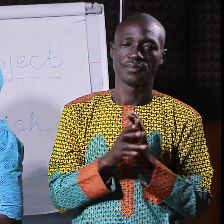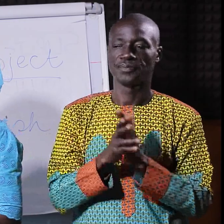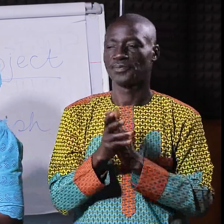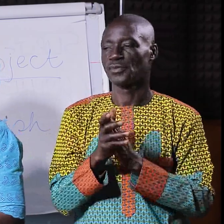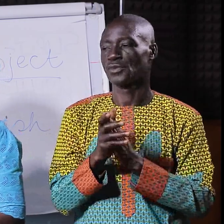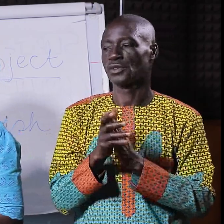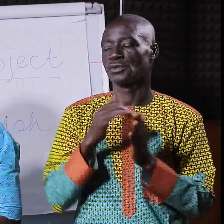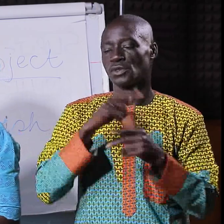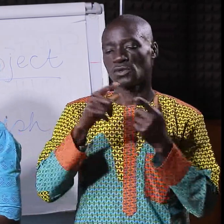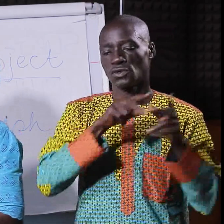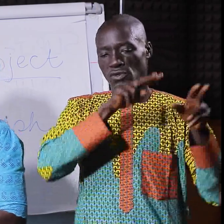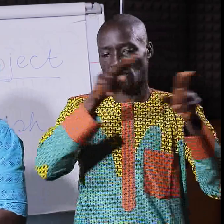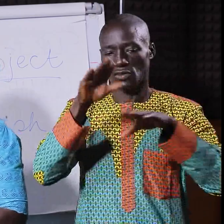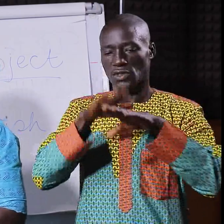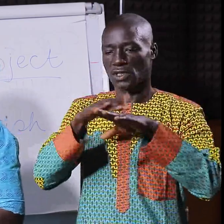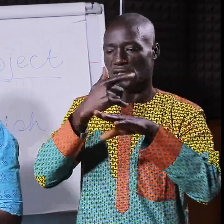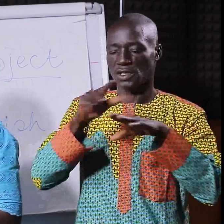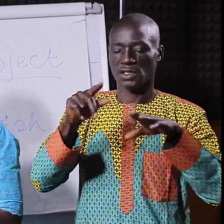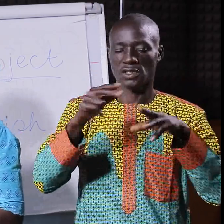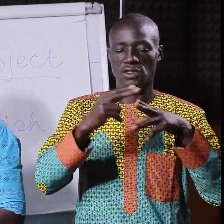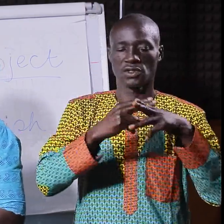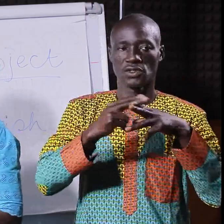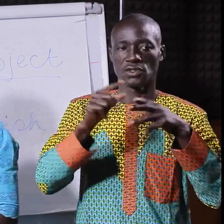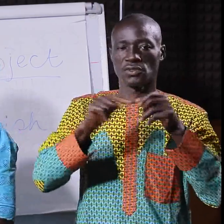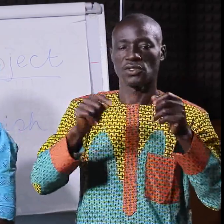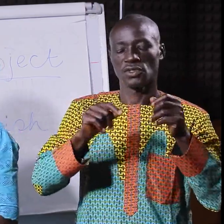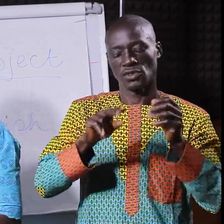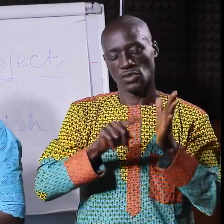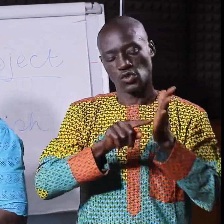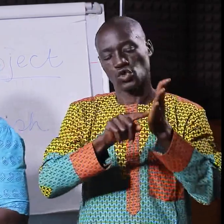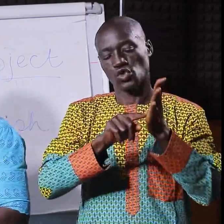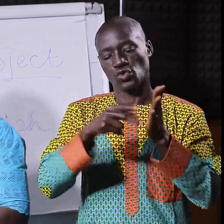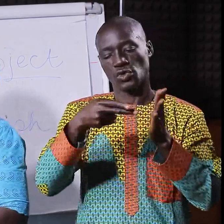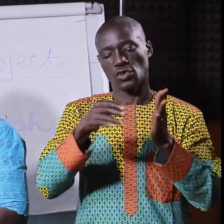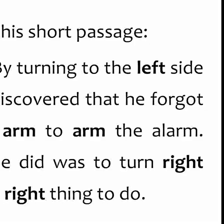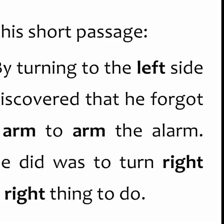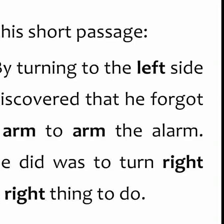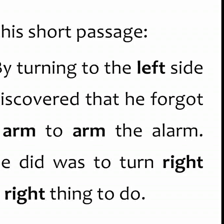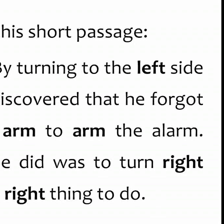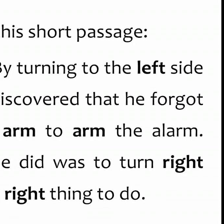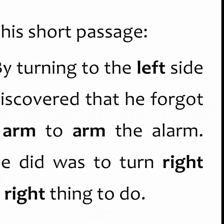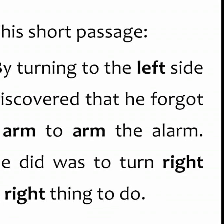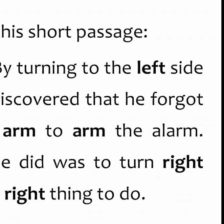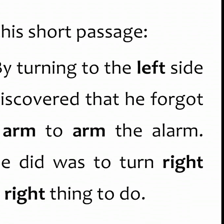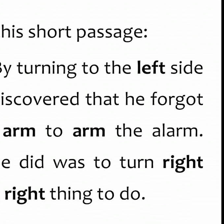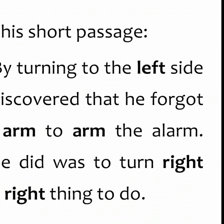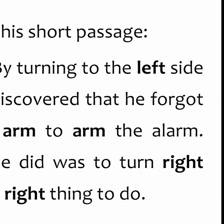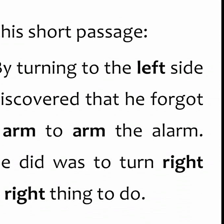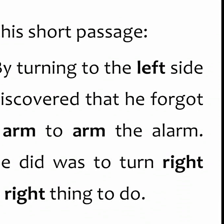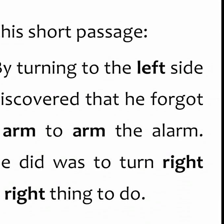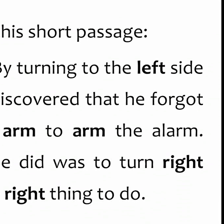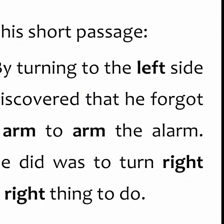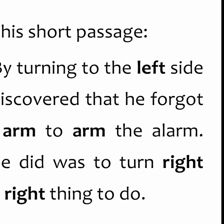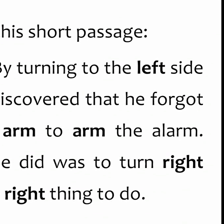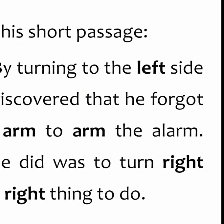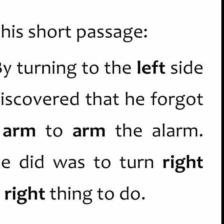Let us take a look at this short passage illustrating homonyms. We say, the man left home. By